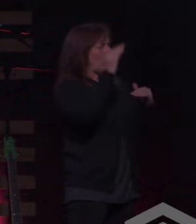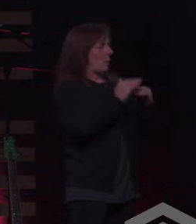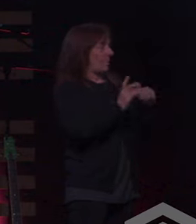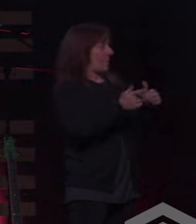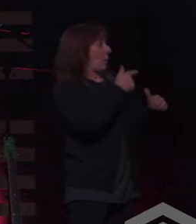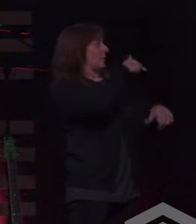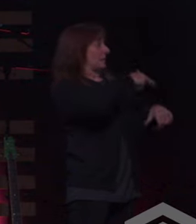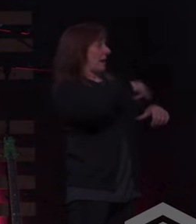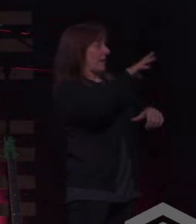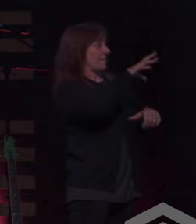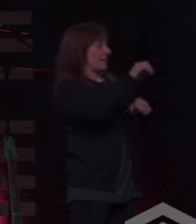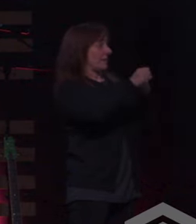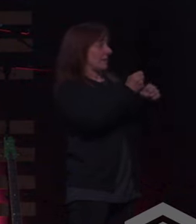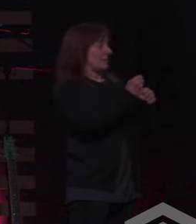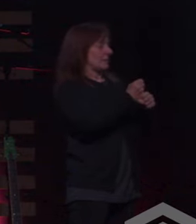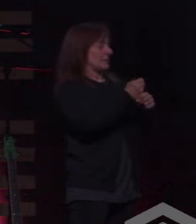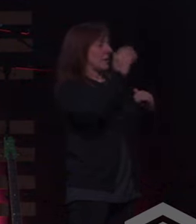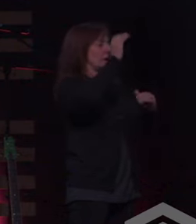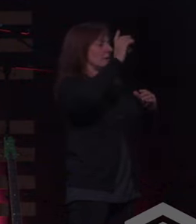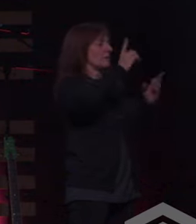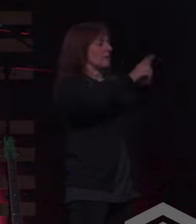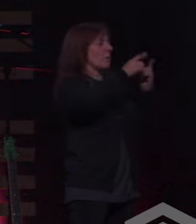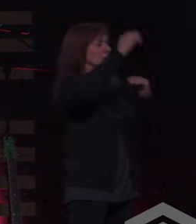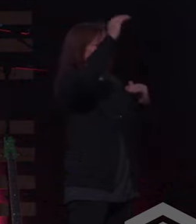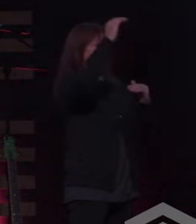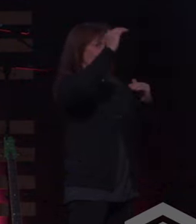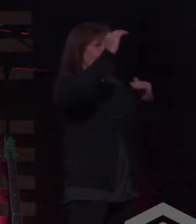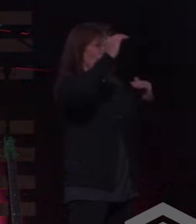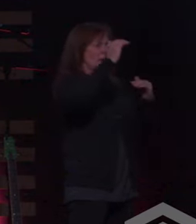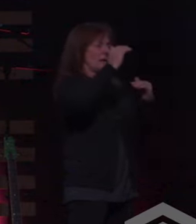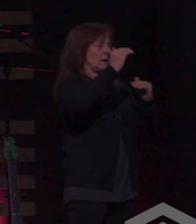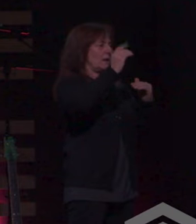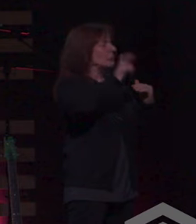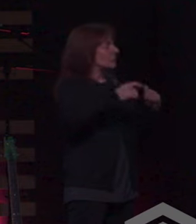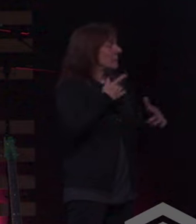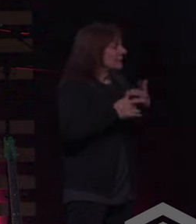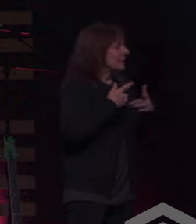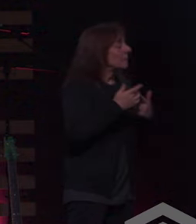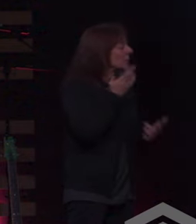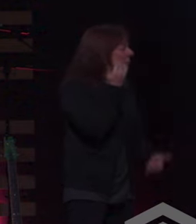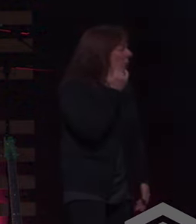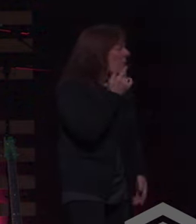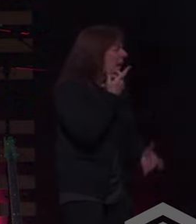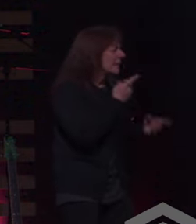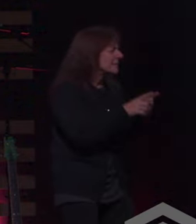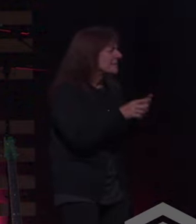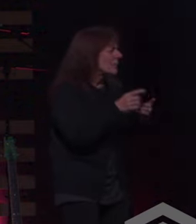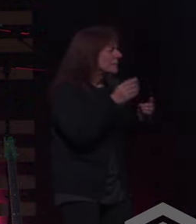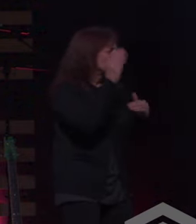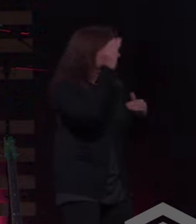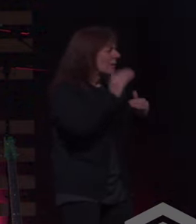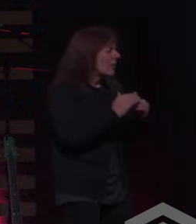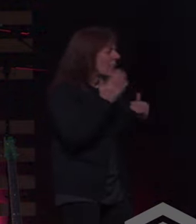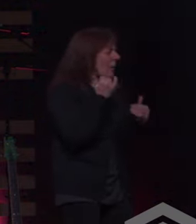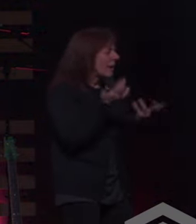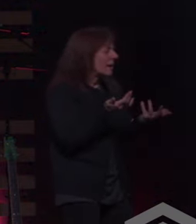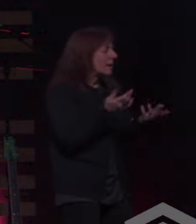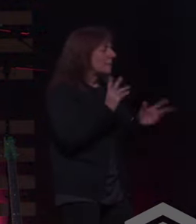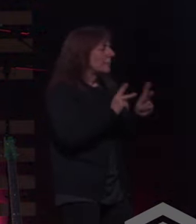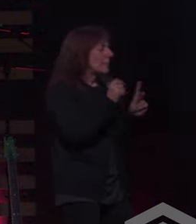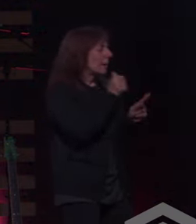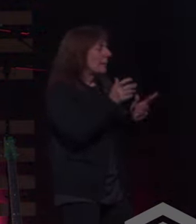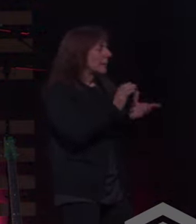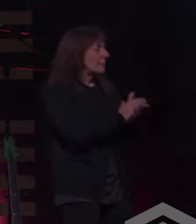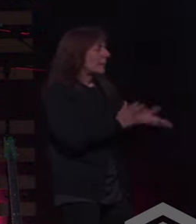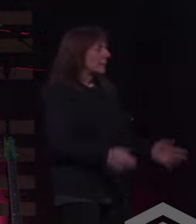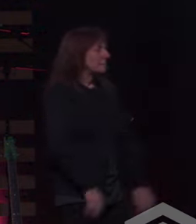first time in 50 years, divorce is in decline. And that should be exciting. But do you know why it's in decline? Because fewer people are getting married.